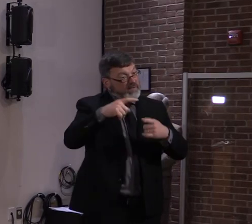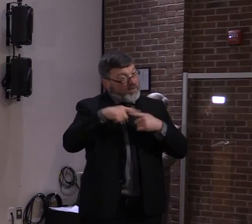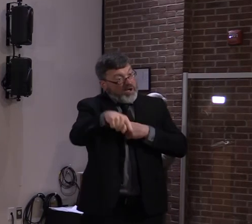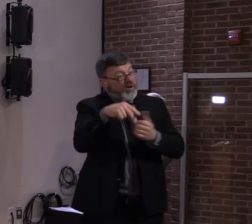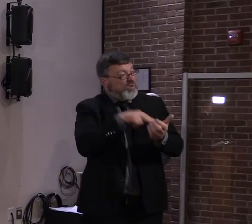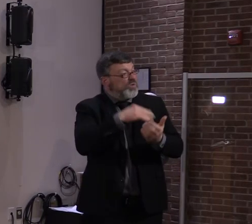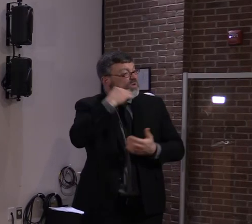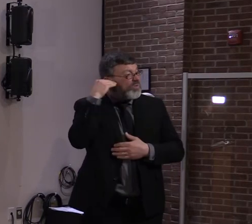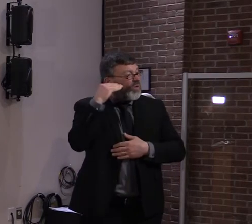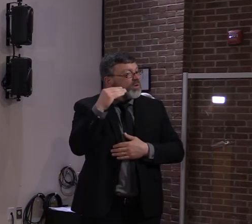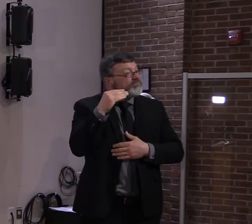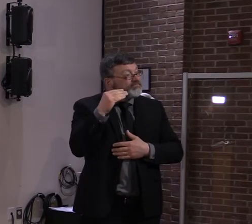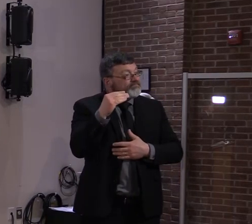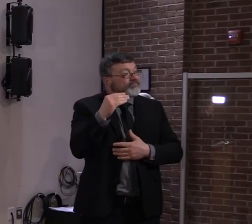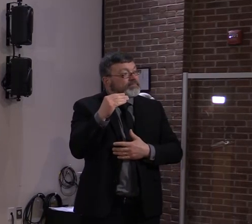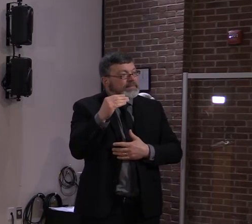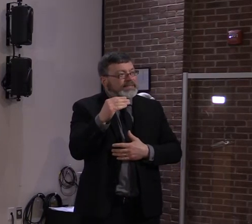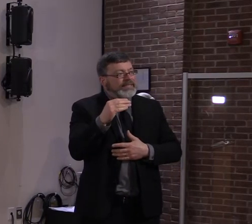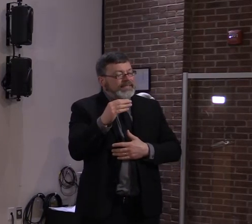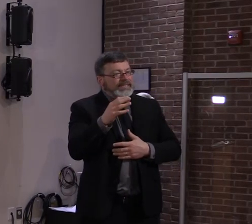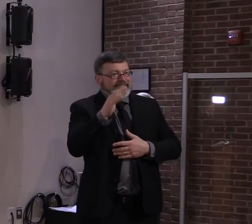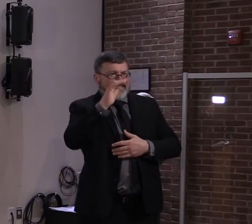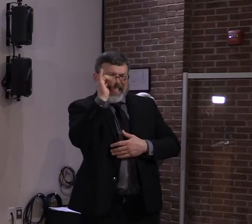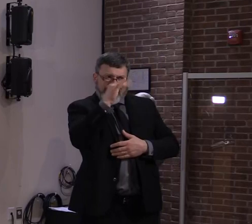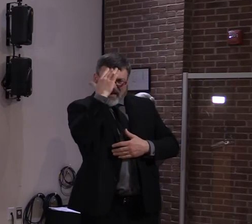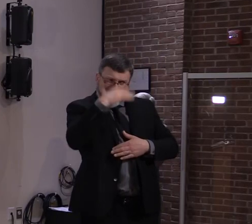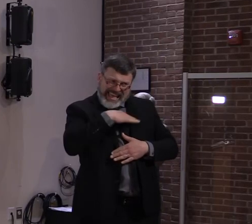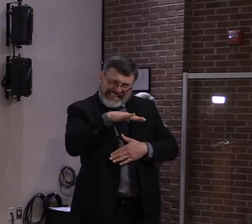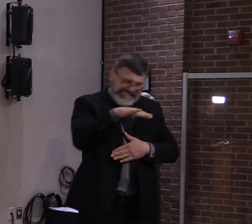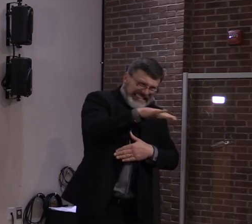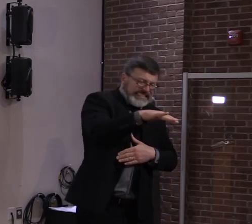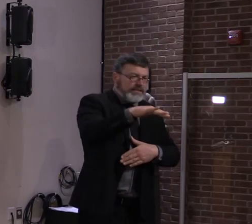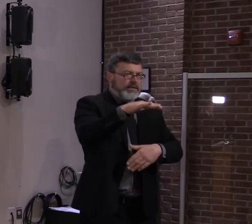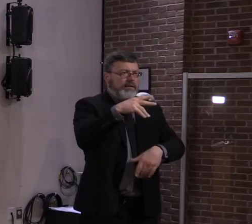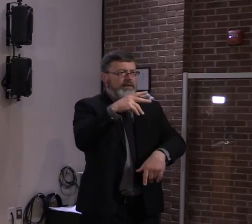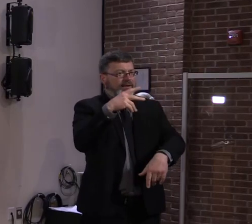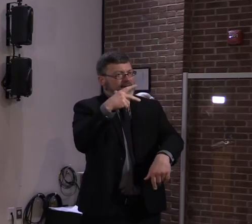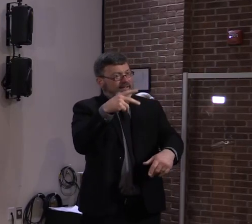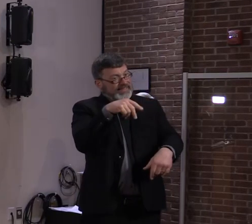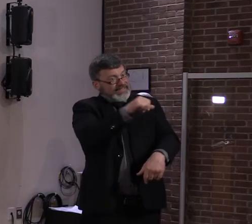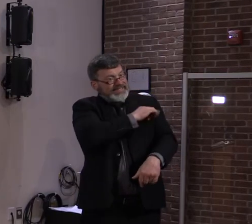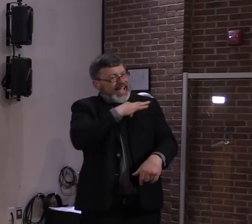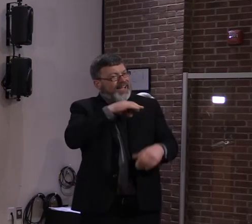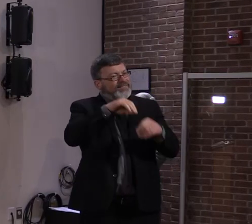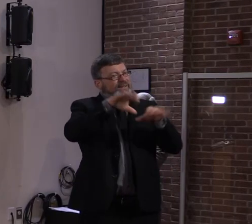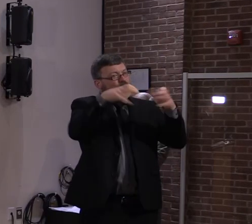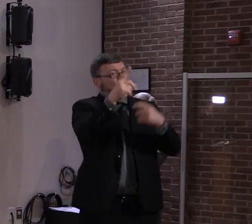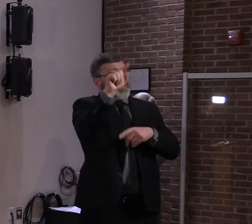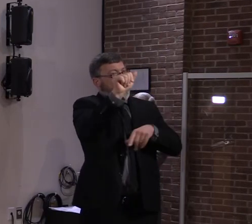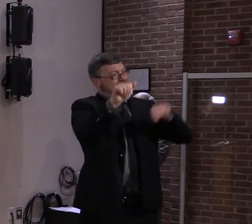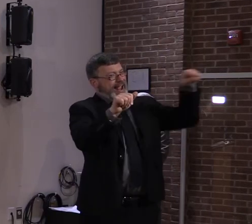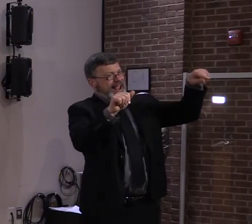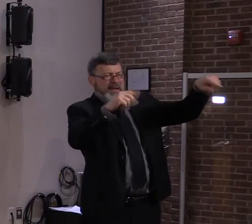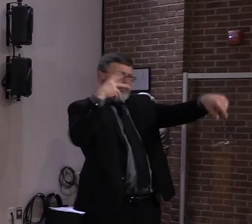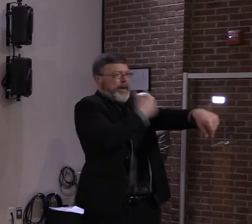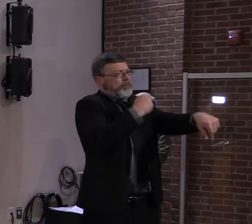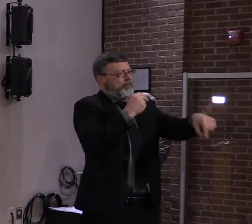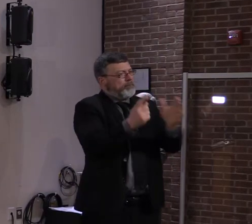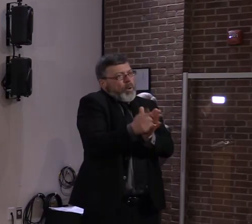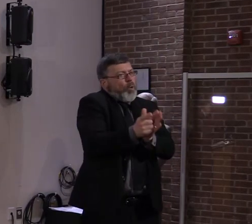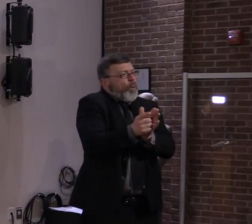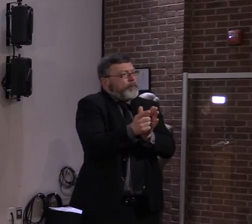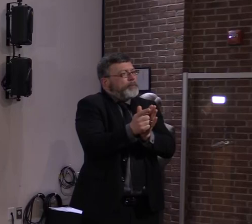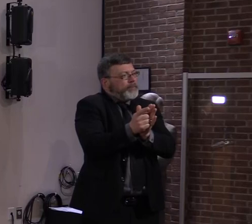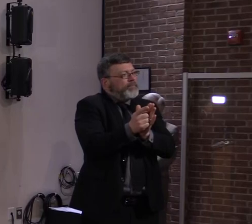possible. It is frustrating for me personally when I see we have a high compliance in many, many of